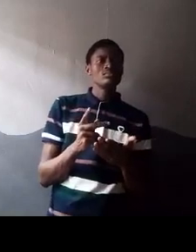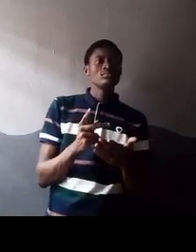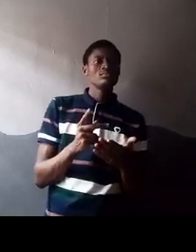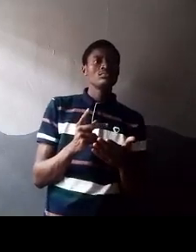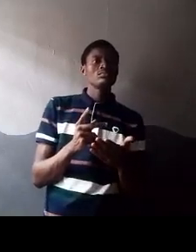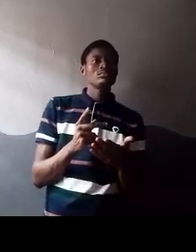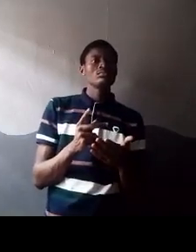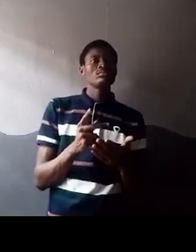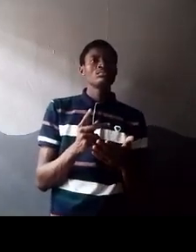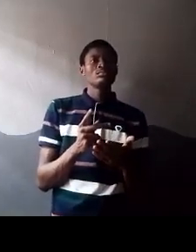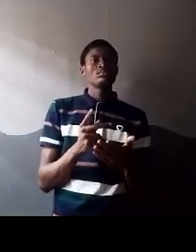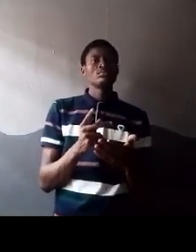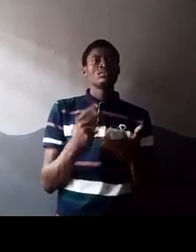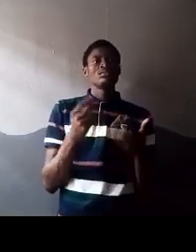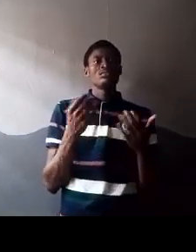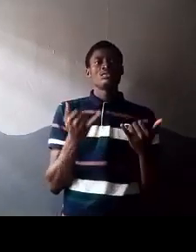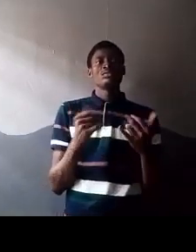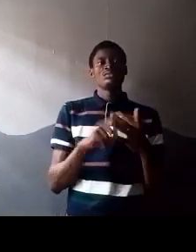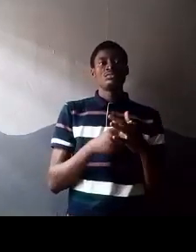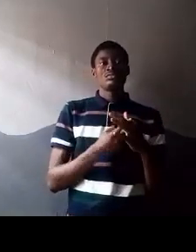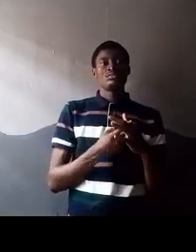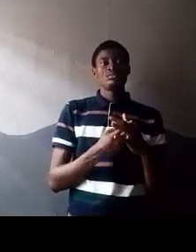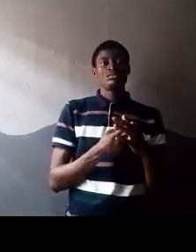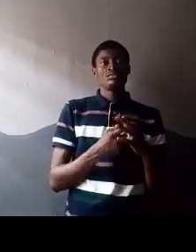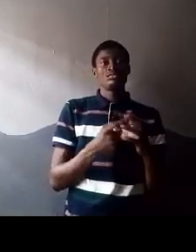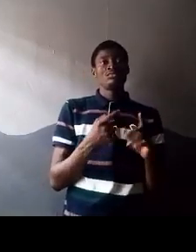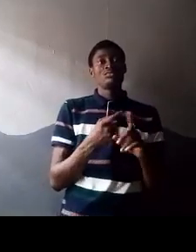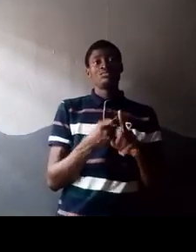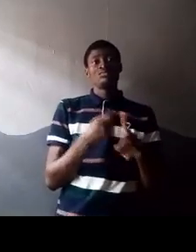Staff of the month, that is a price, add it.